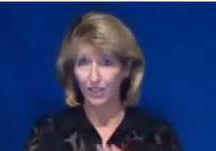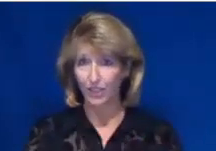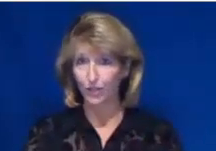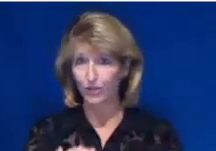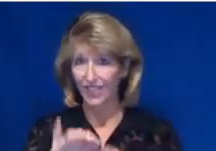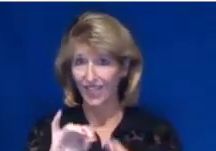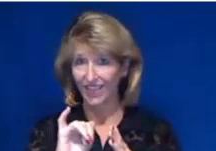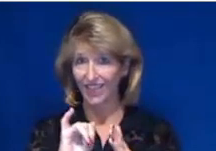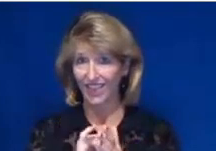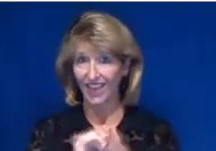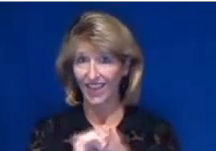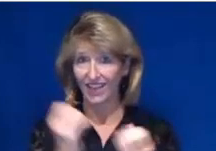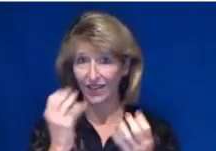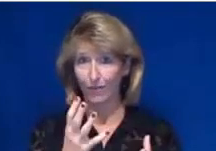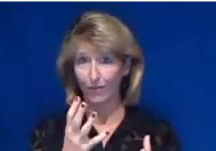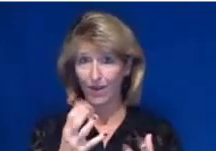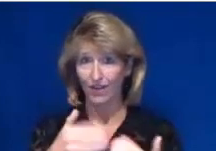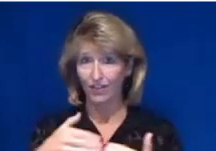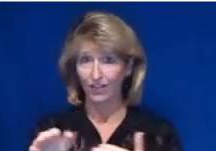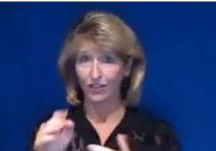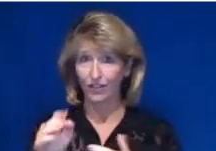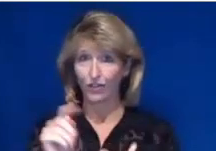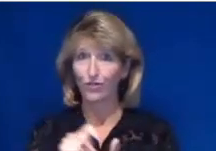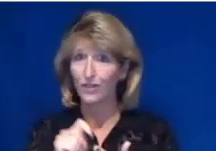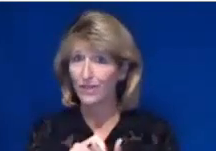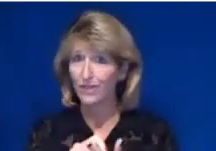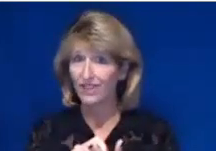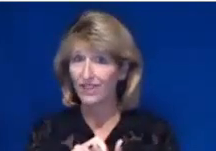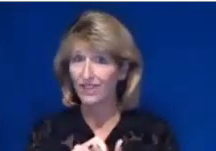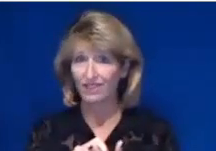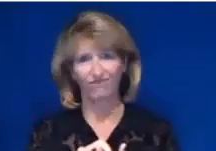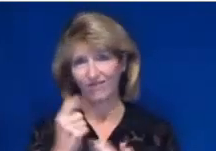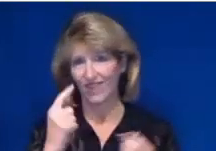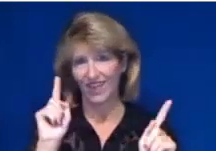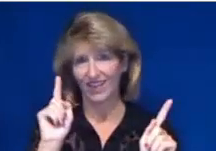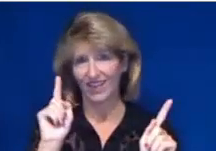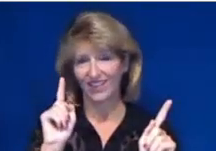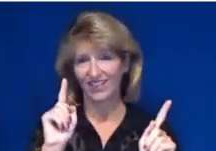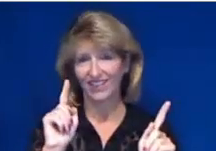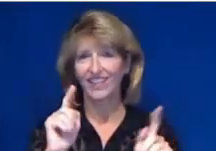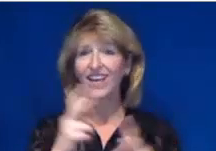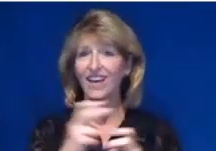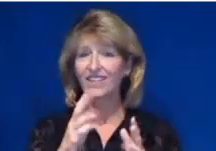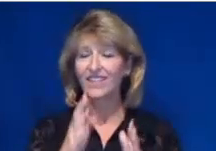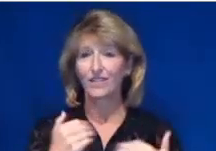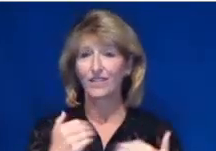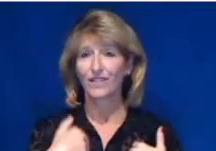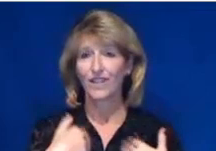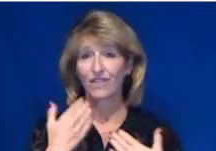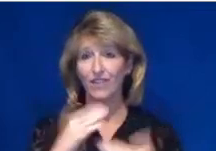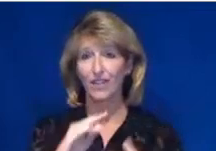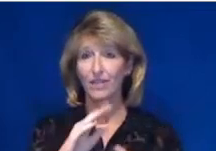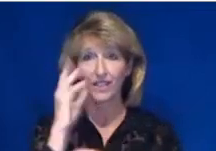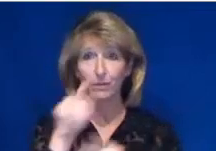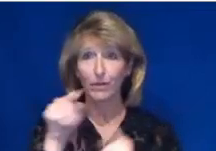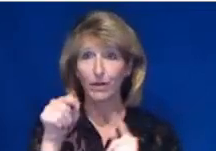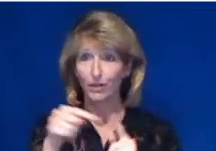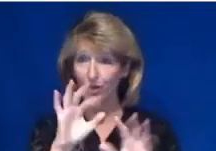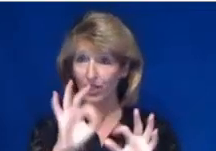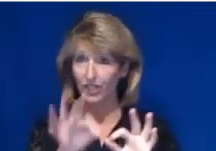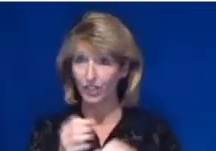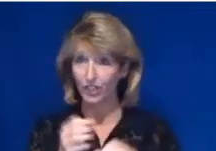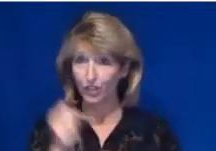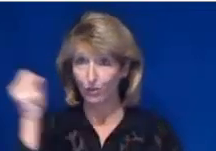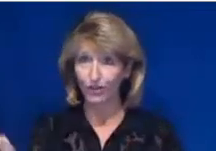deaf client had to write back and forth with an assessor because there was no interpreter. The assessor then based